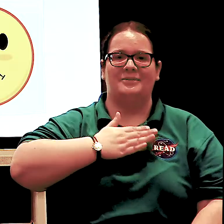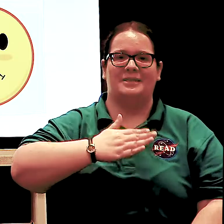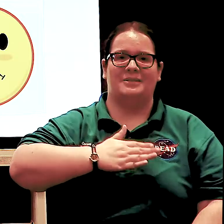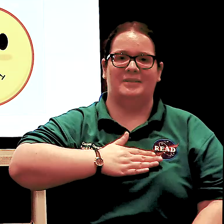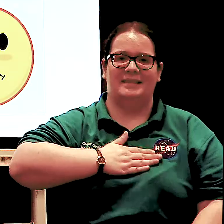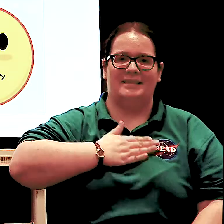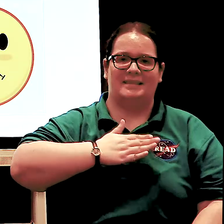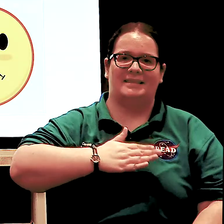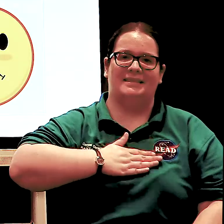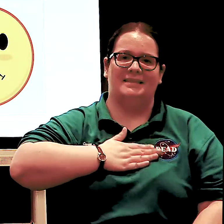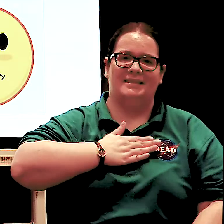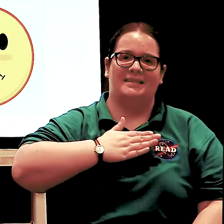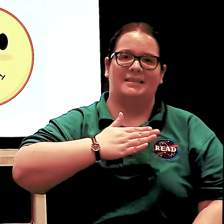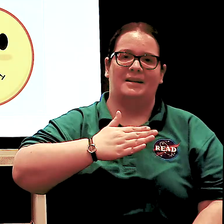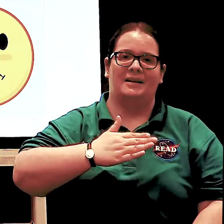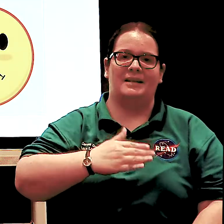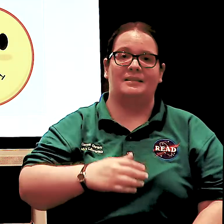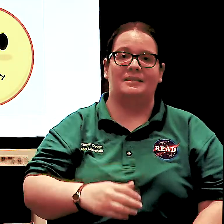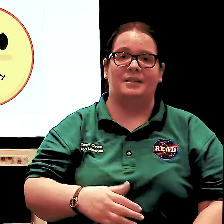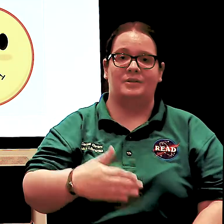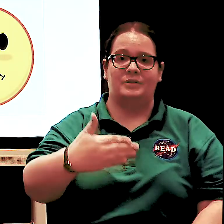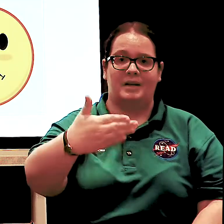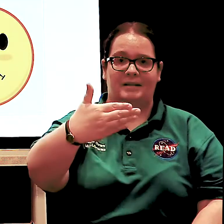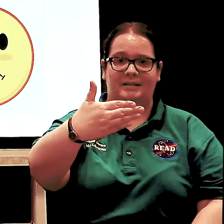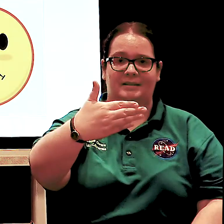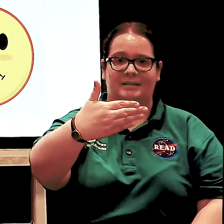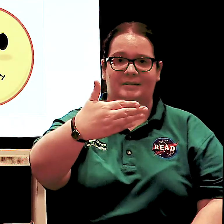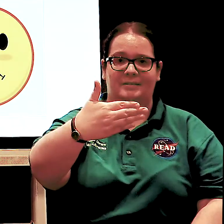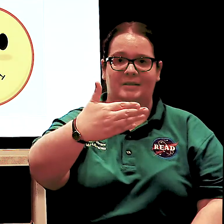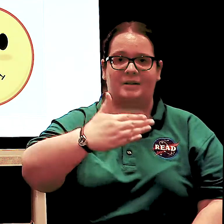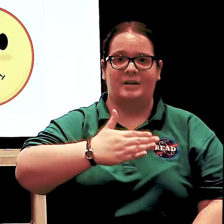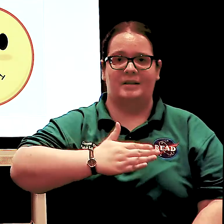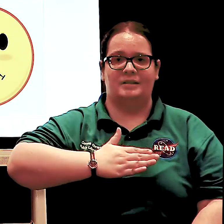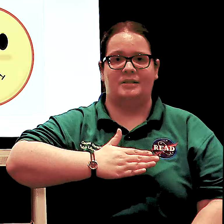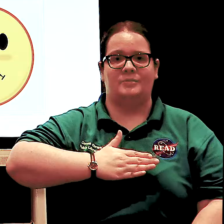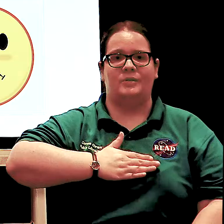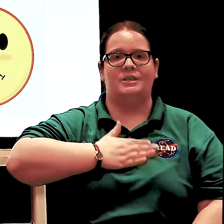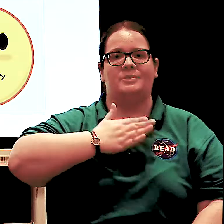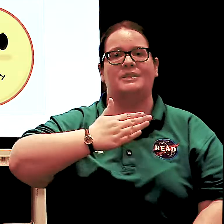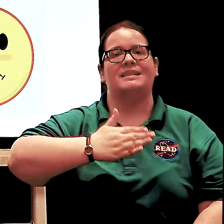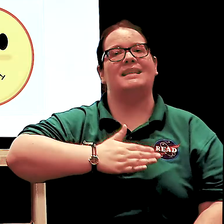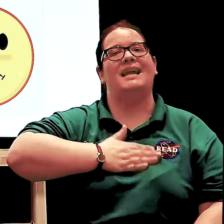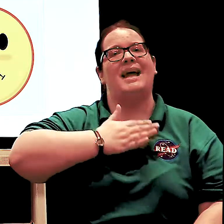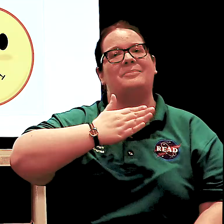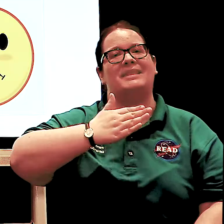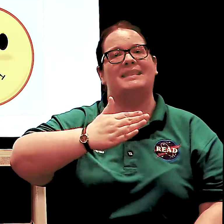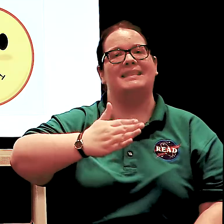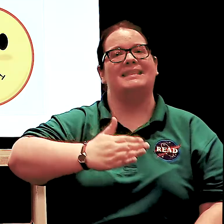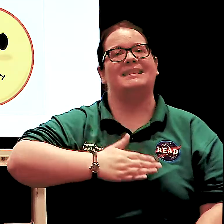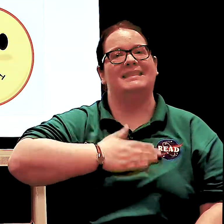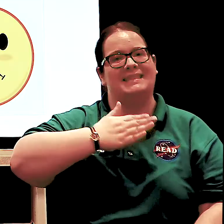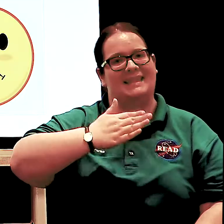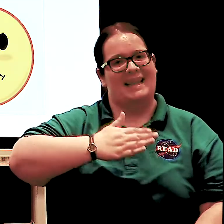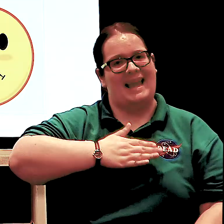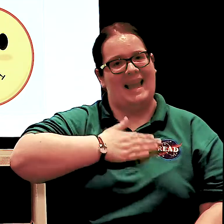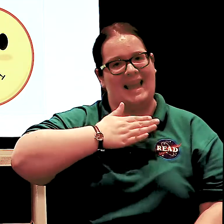you do this. All right, now you try. Take your hand and brush upwards. Happy.